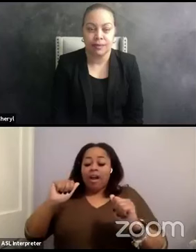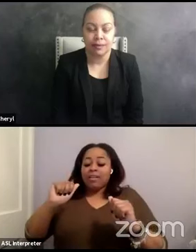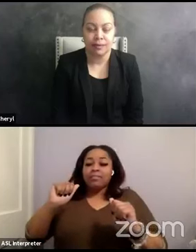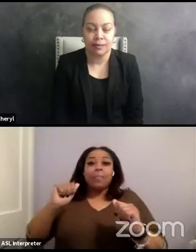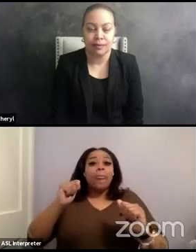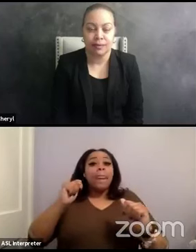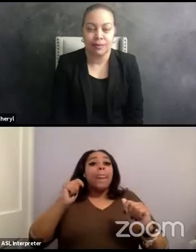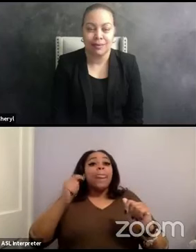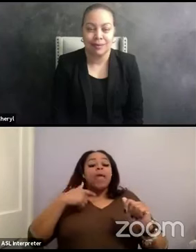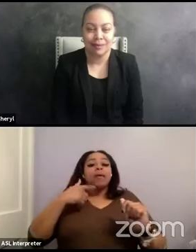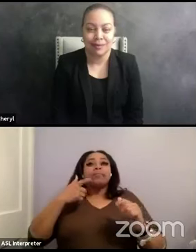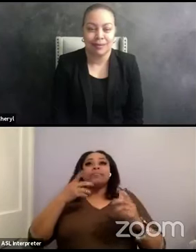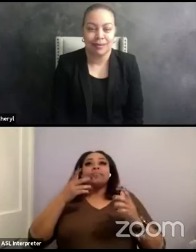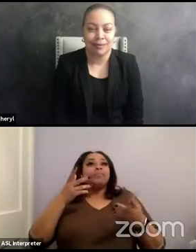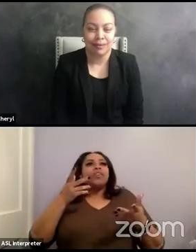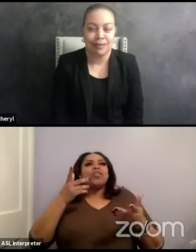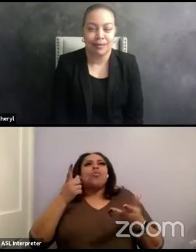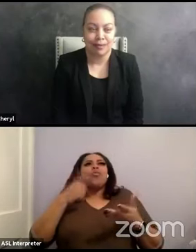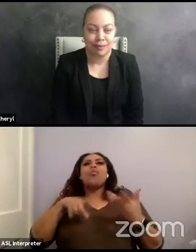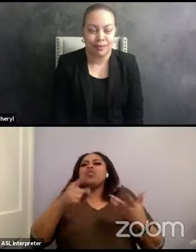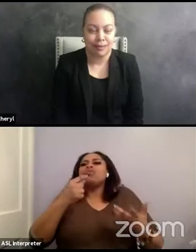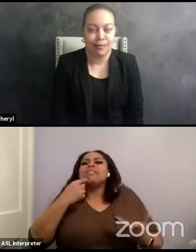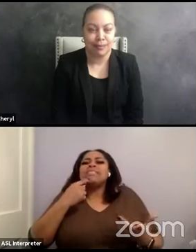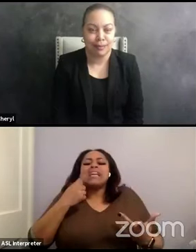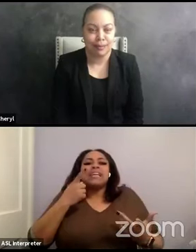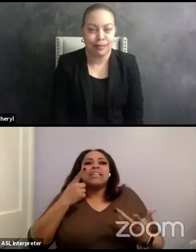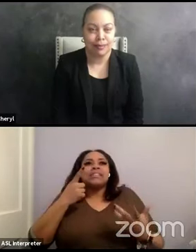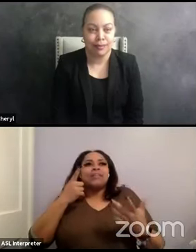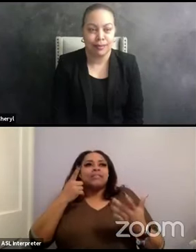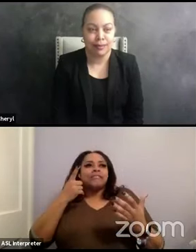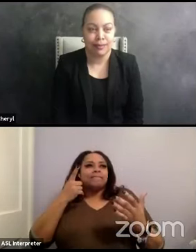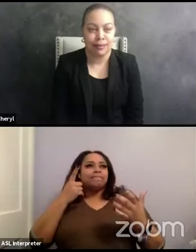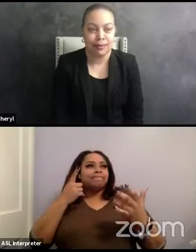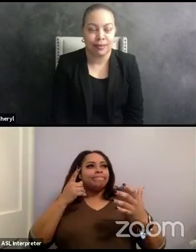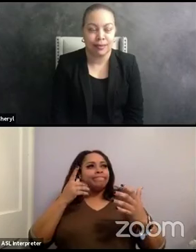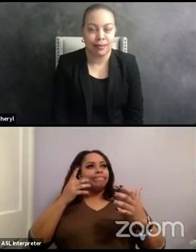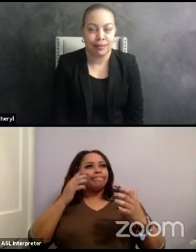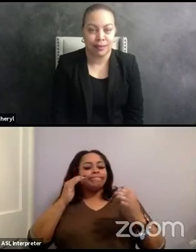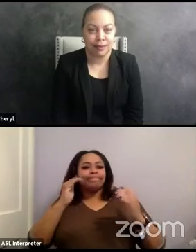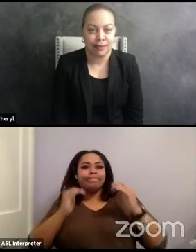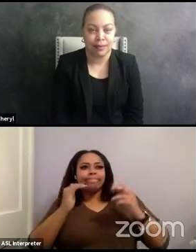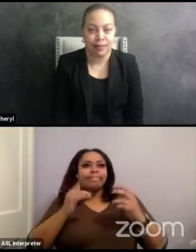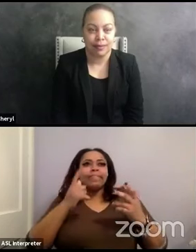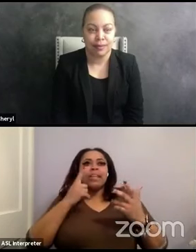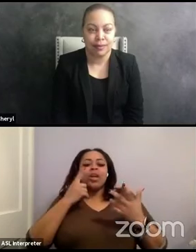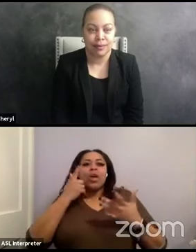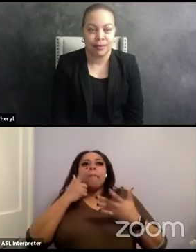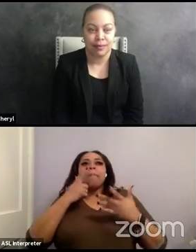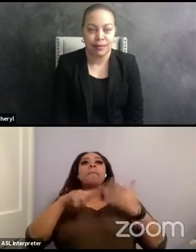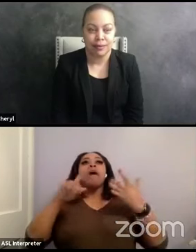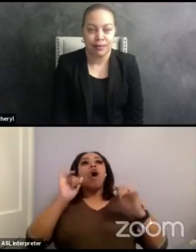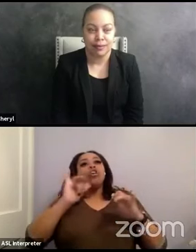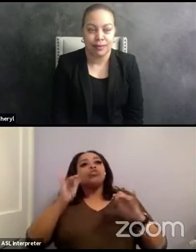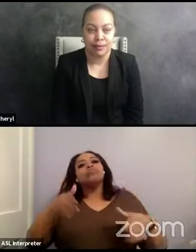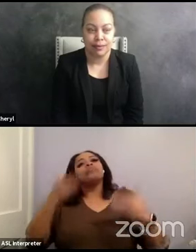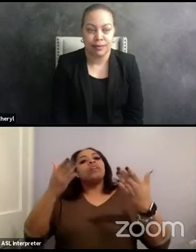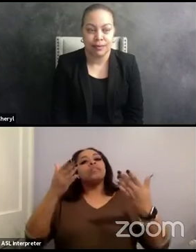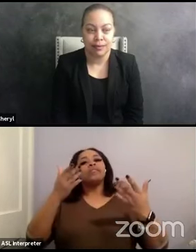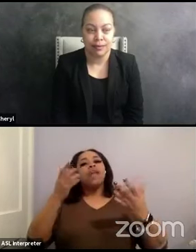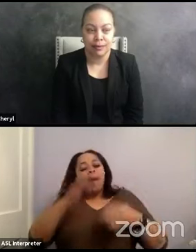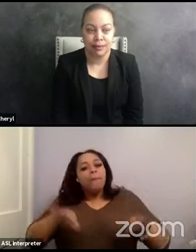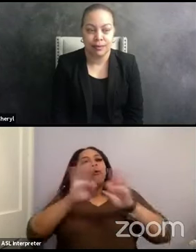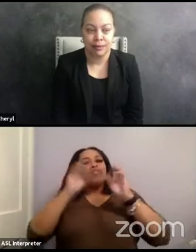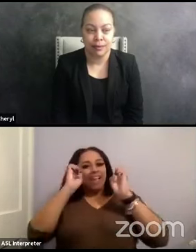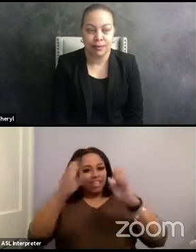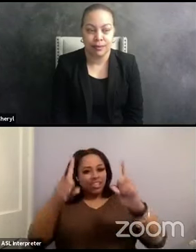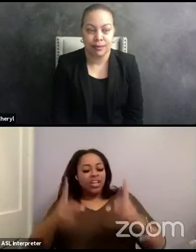is college educated, like, what could you say that like mitigates the harm of education while uplifting the importance of education? I mean, there's a